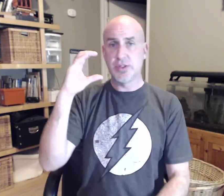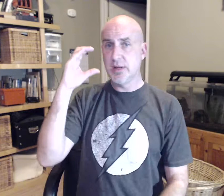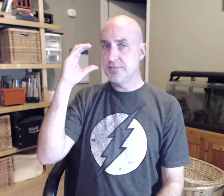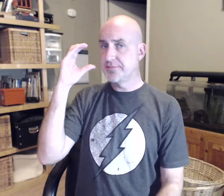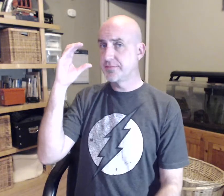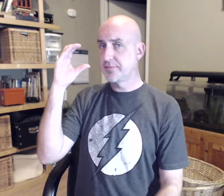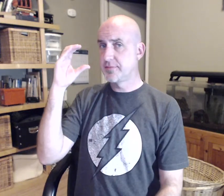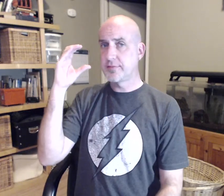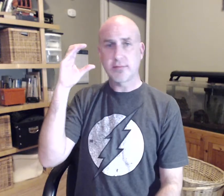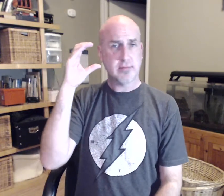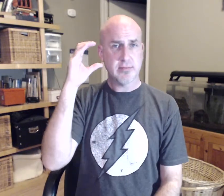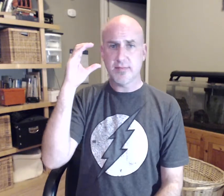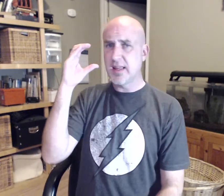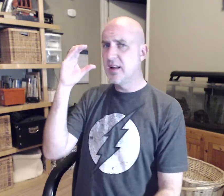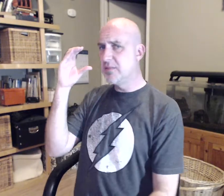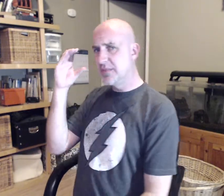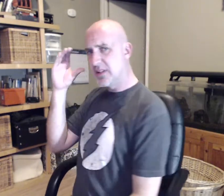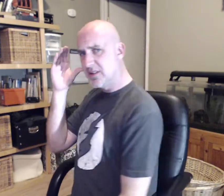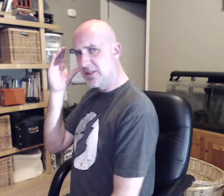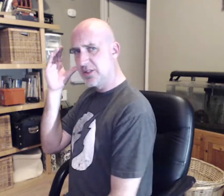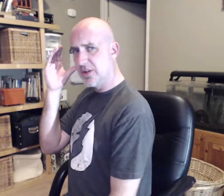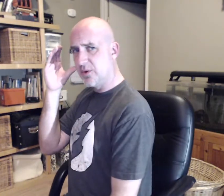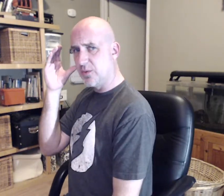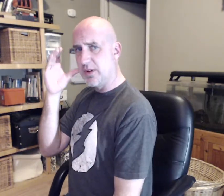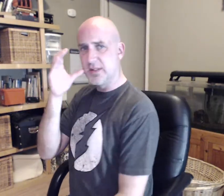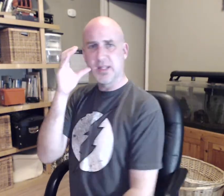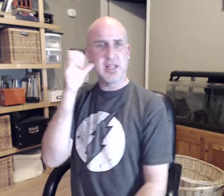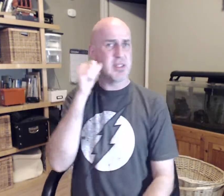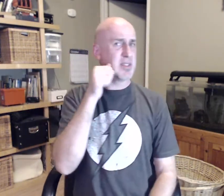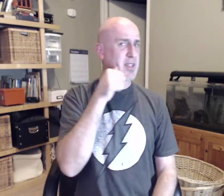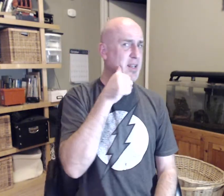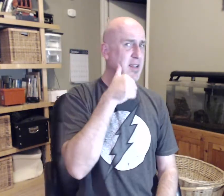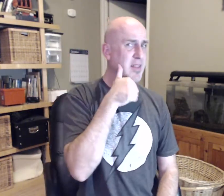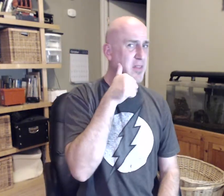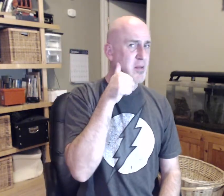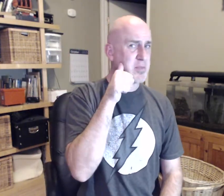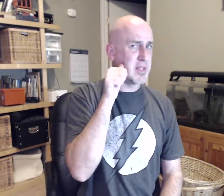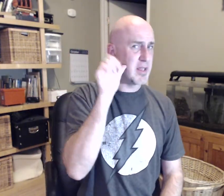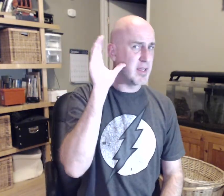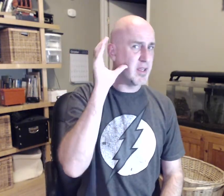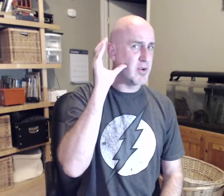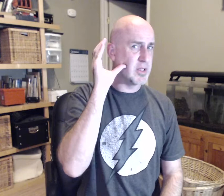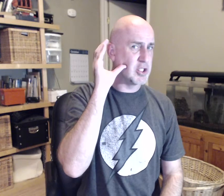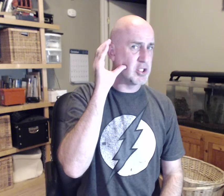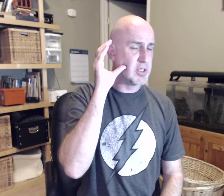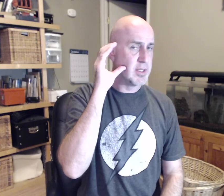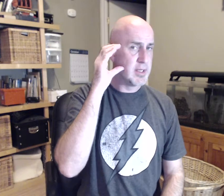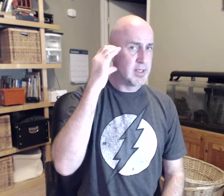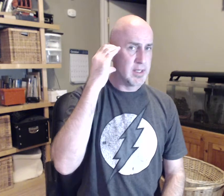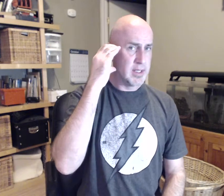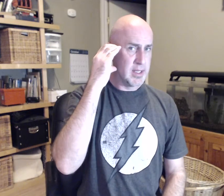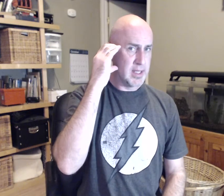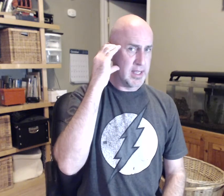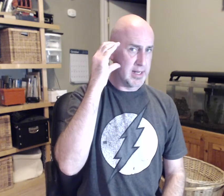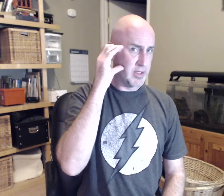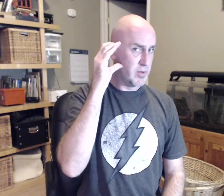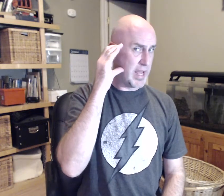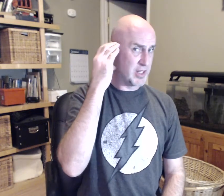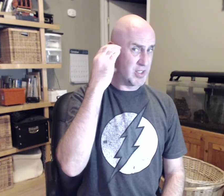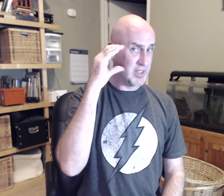shape. It's hard to show where it's kind of like the thumb's like here-ish. And I don't actually